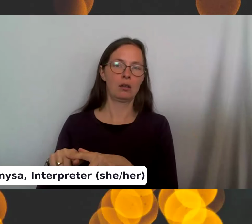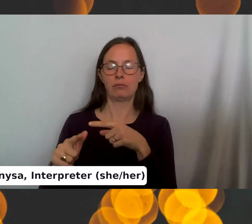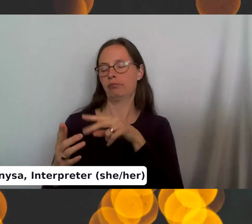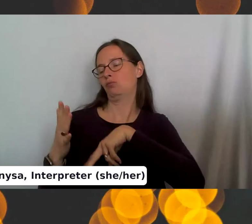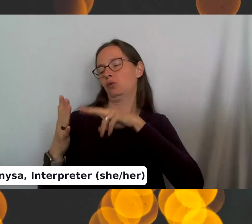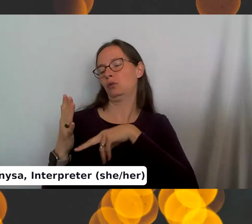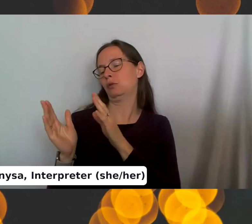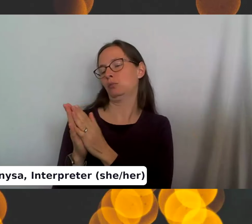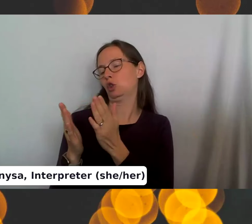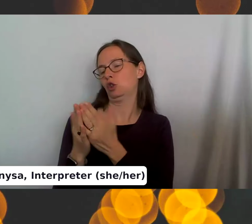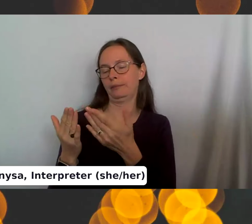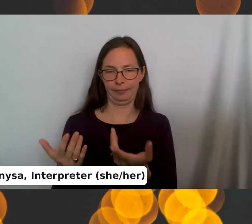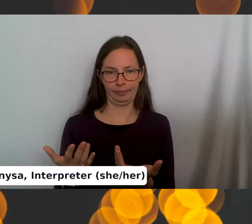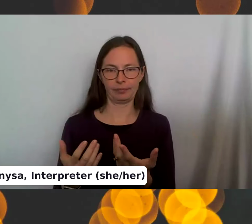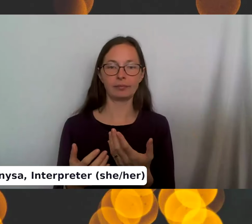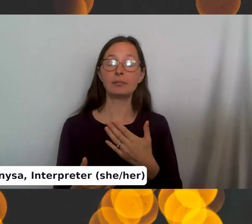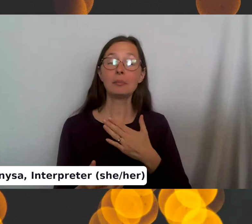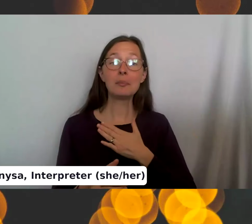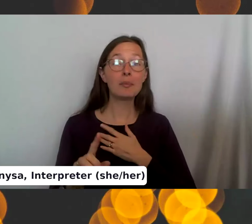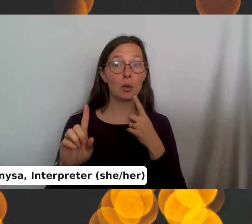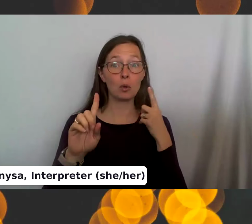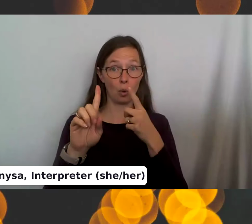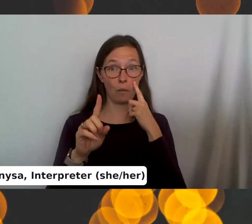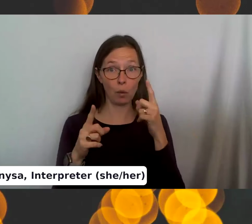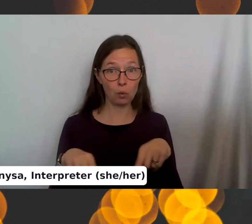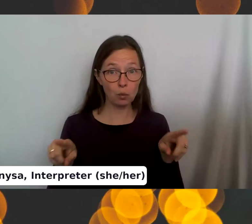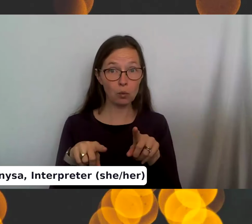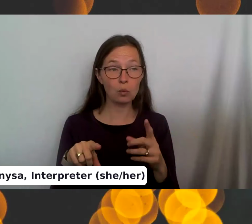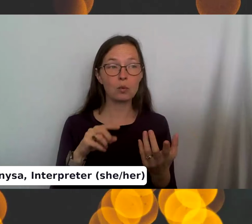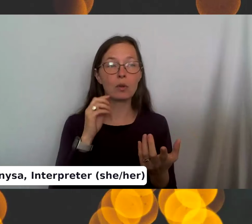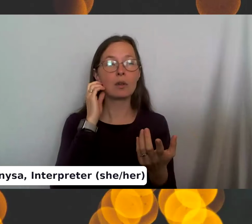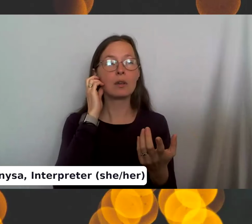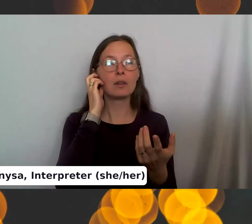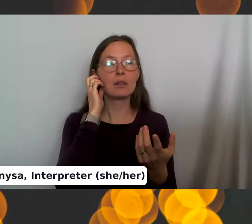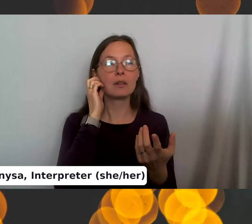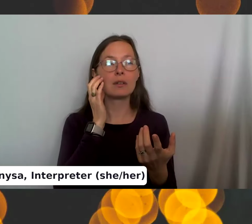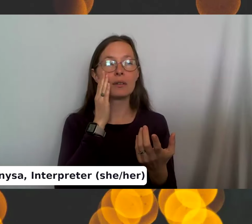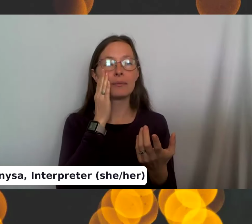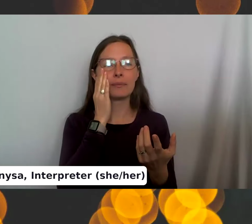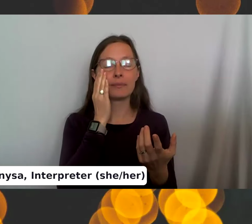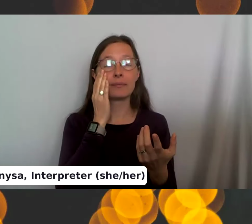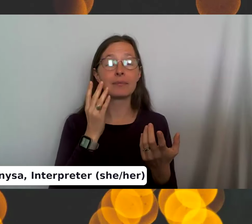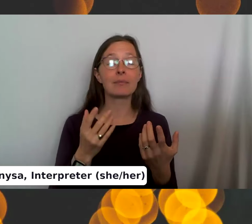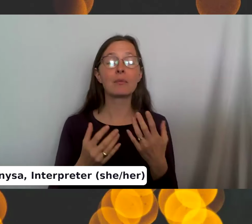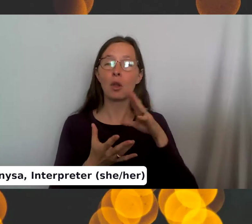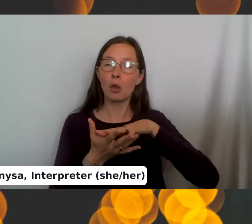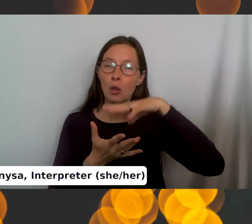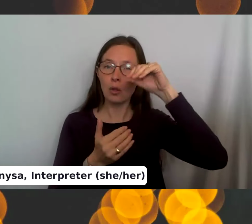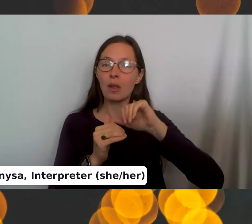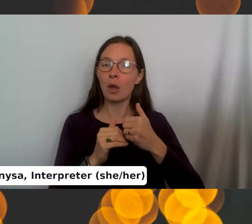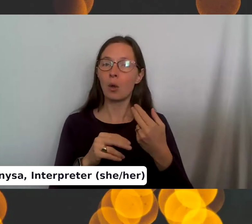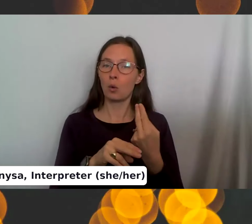knowledge. And my goal for you here today is to learn how to use your